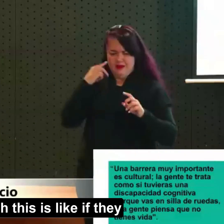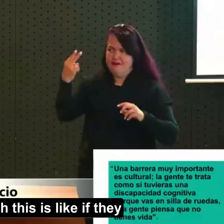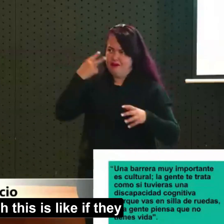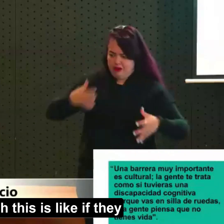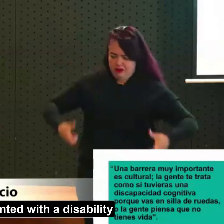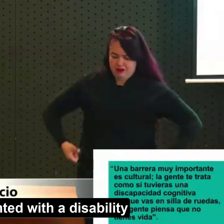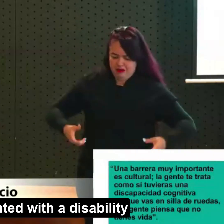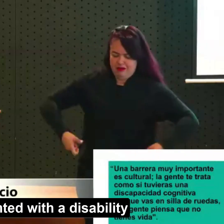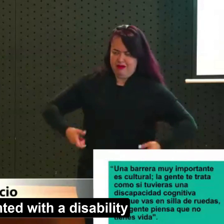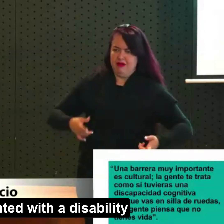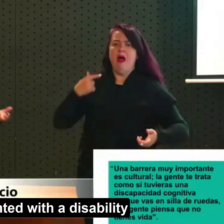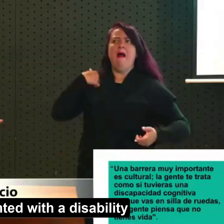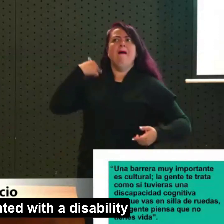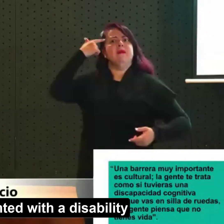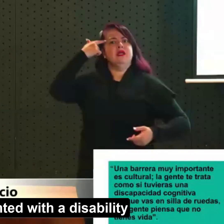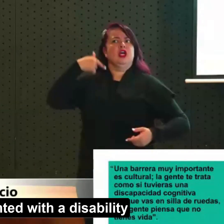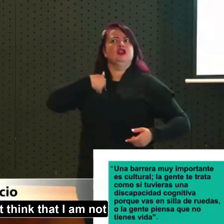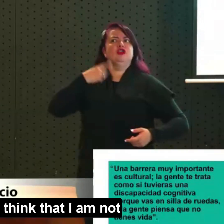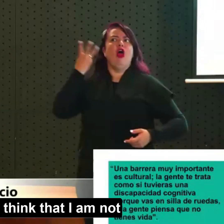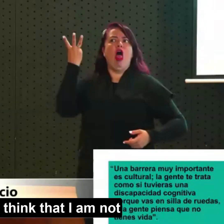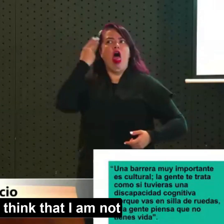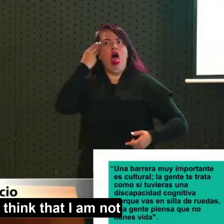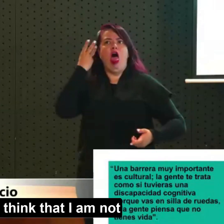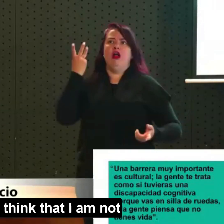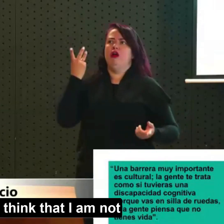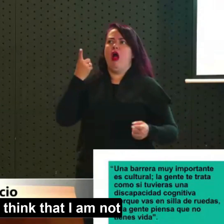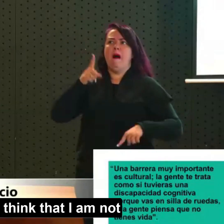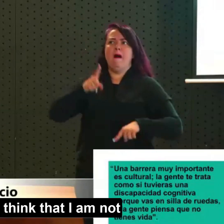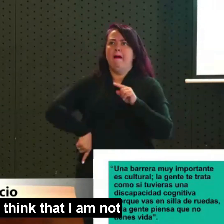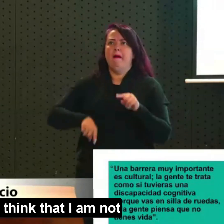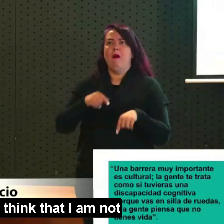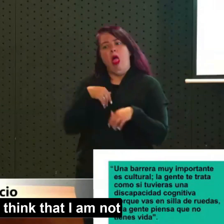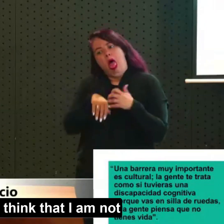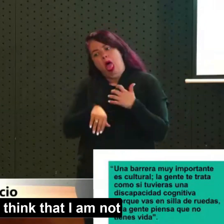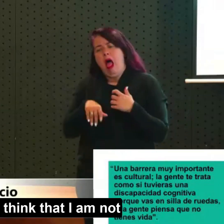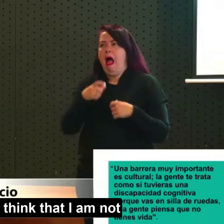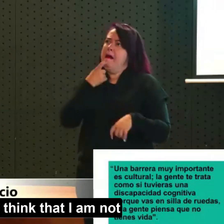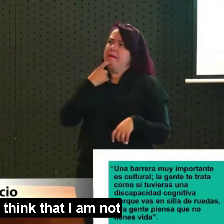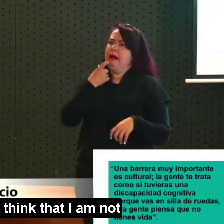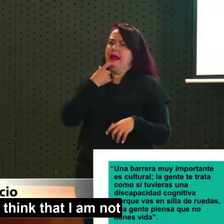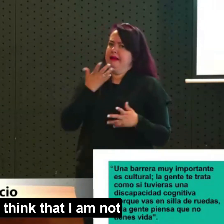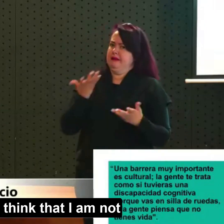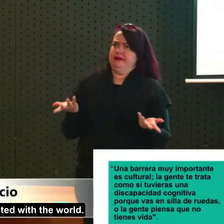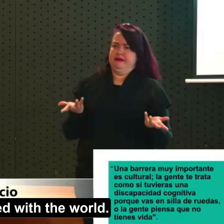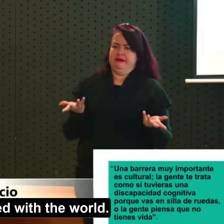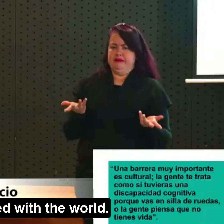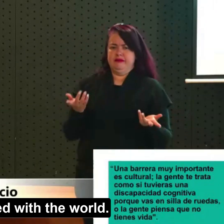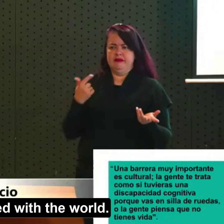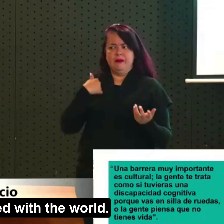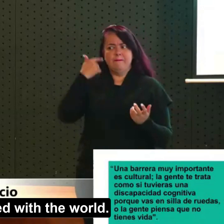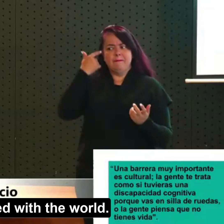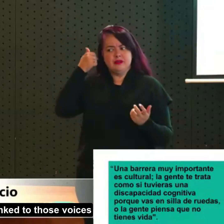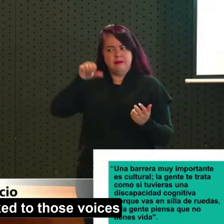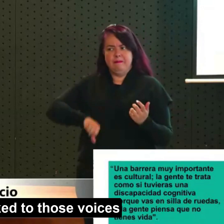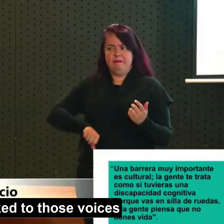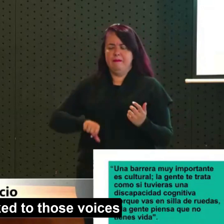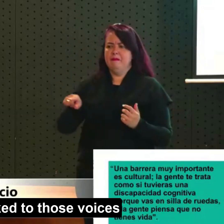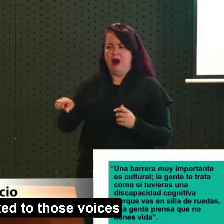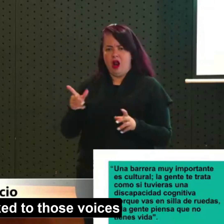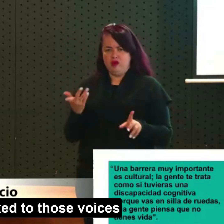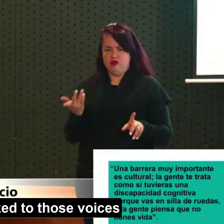like, if I'm presented with a disability, they might think that I am not connected with the